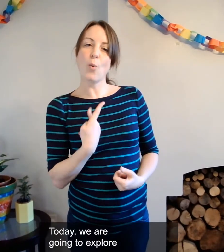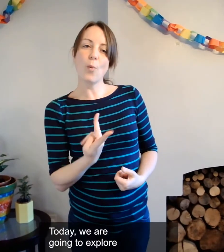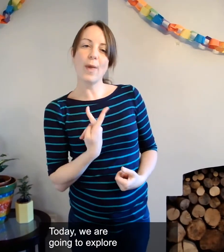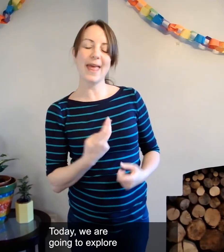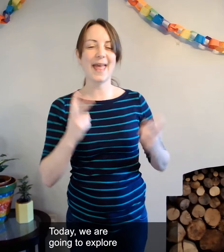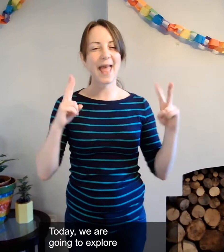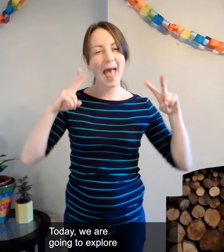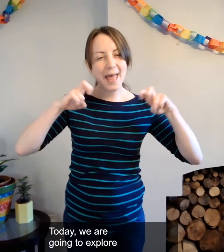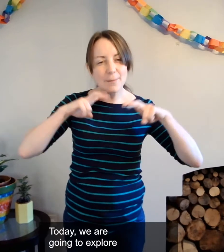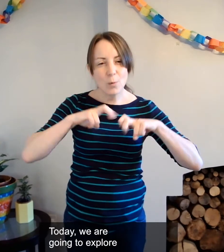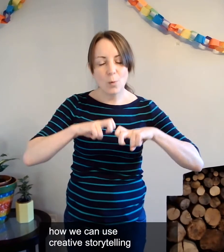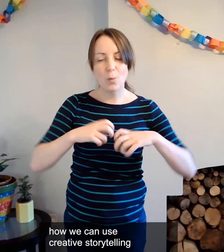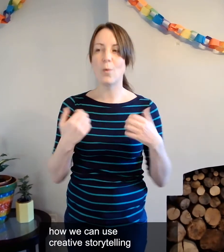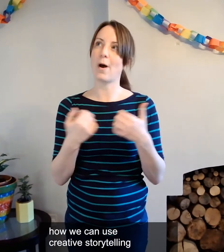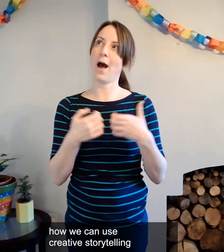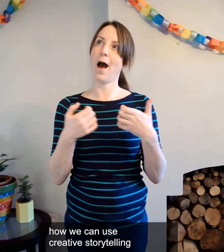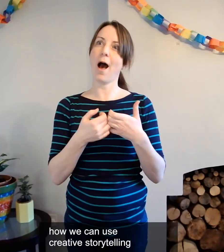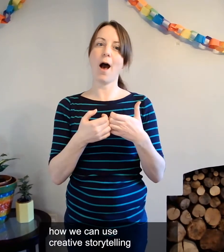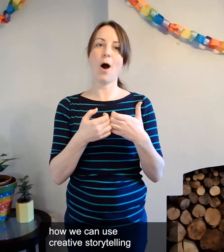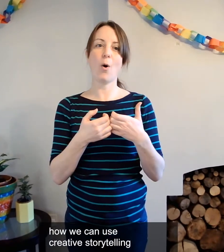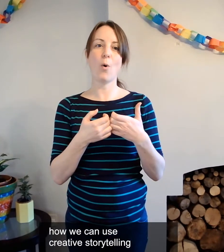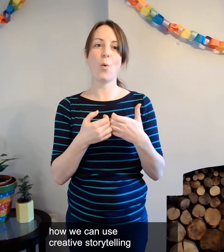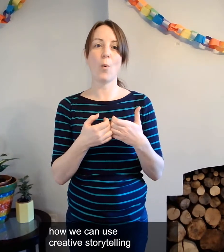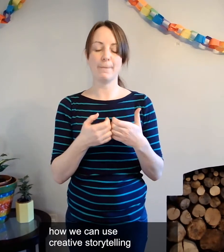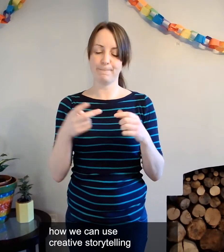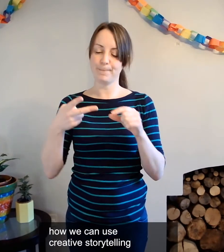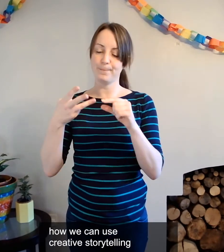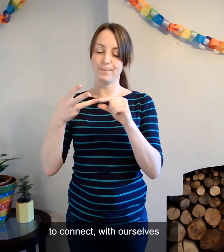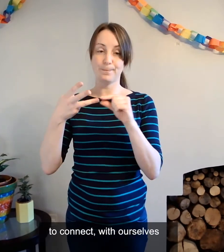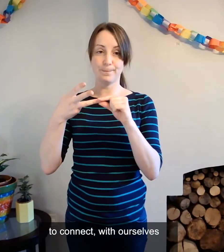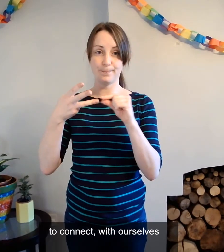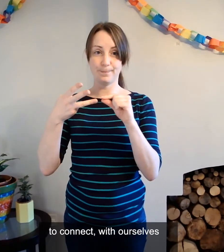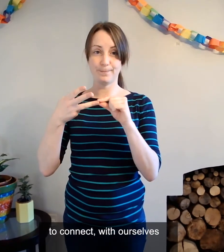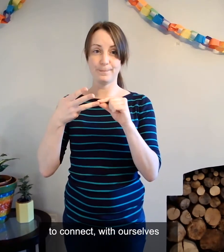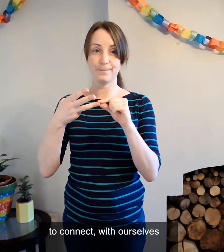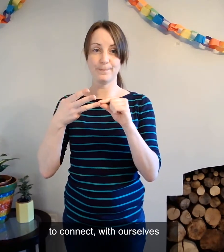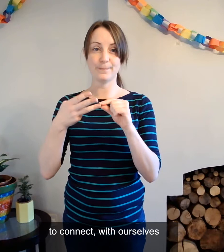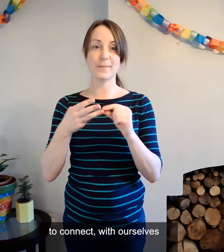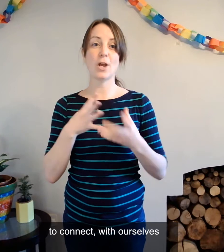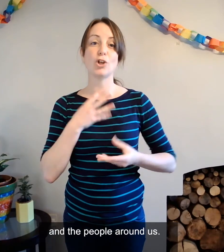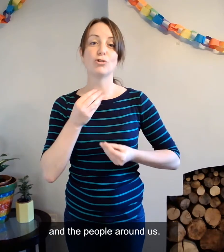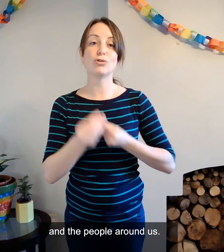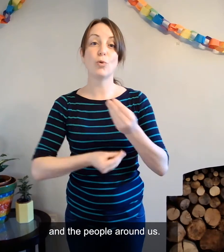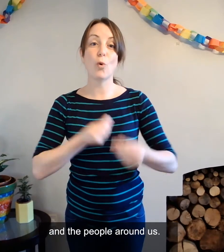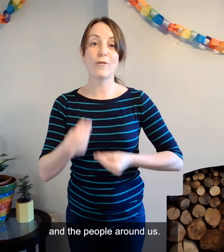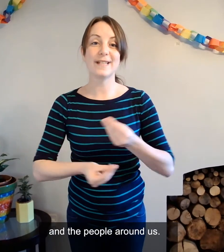Today, we are going to explore how we can use creative storytelling to connect with ourselves and the people around